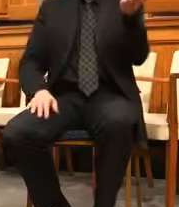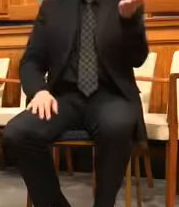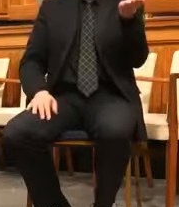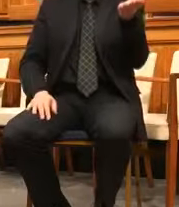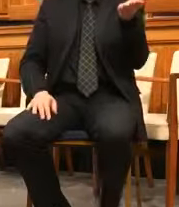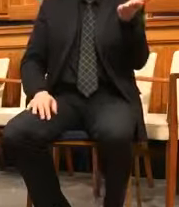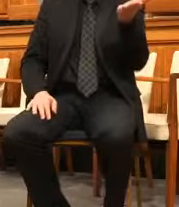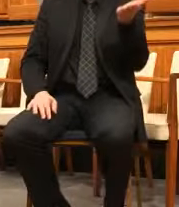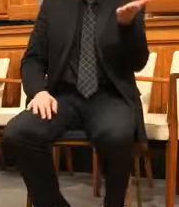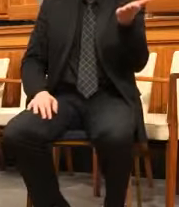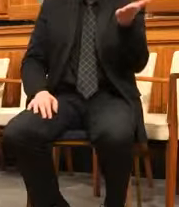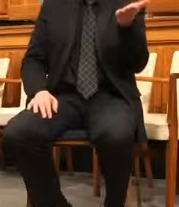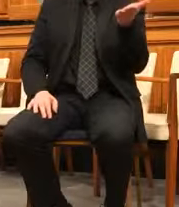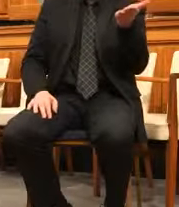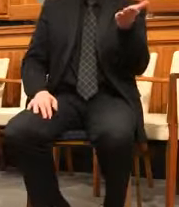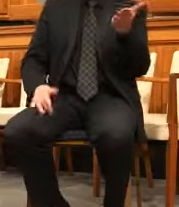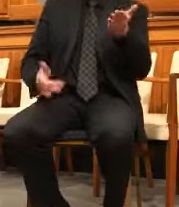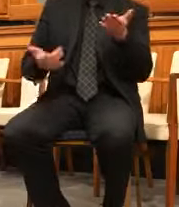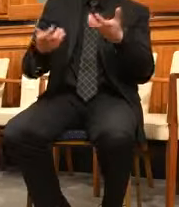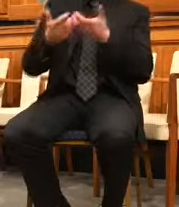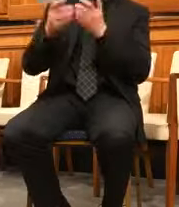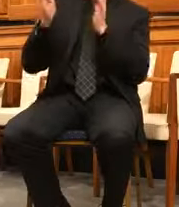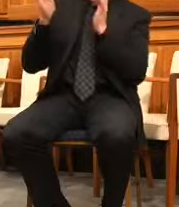can't contact God by